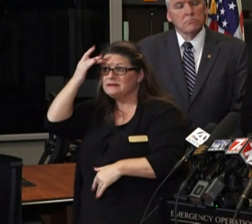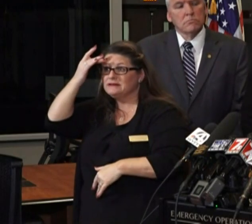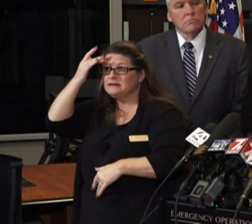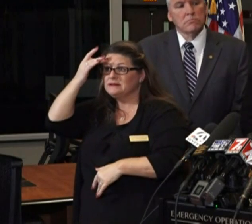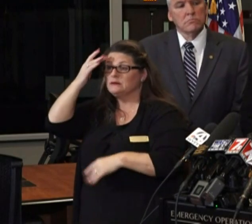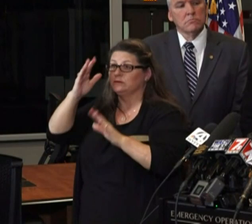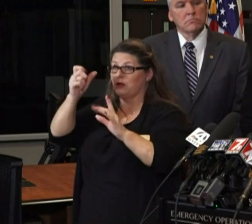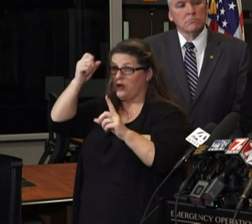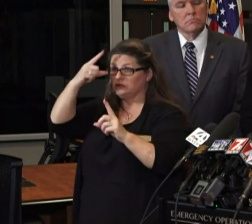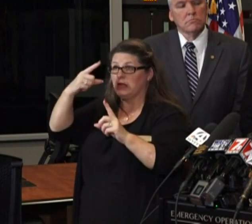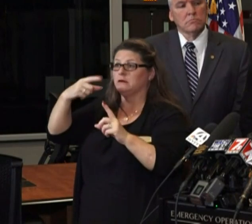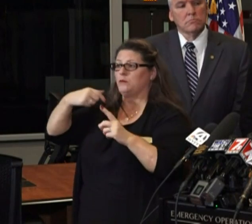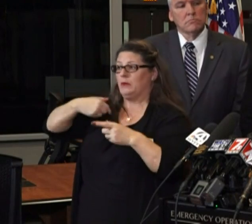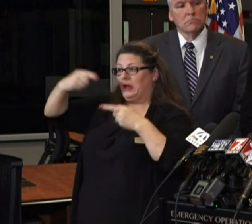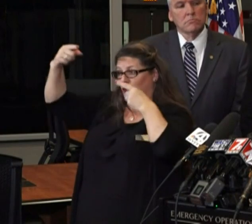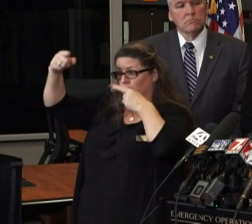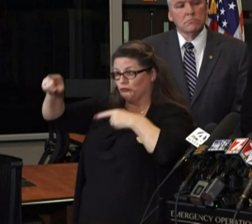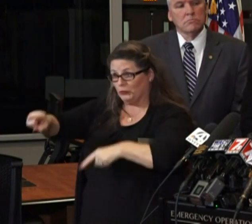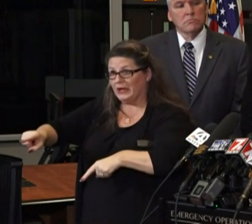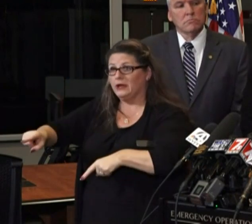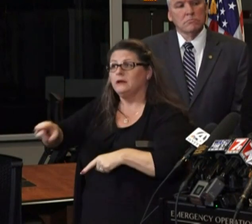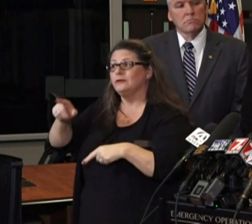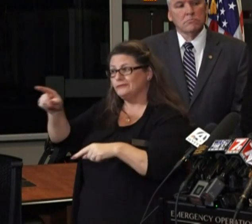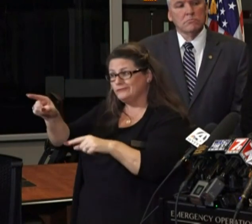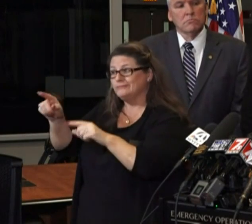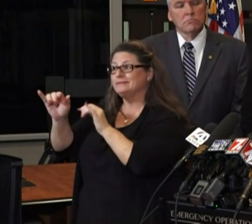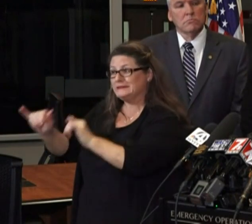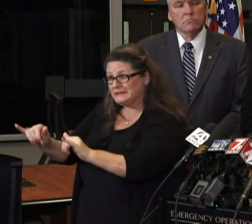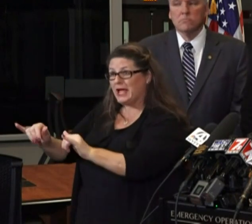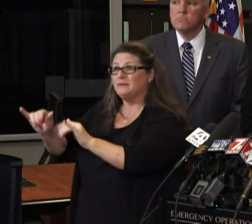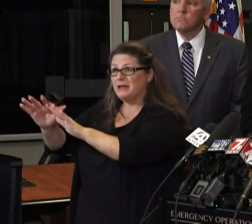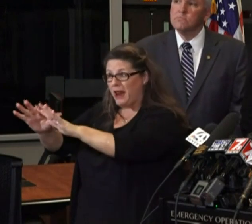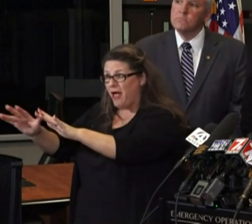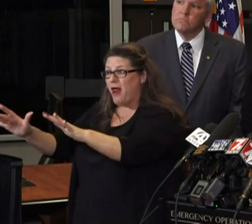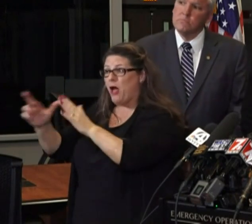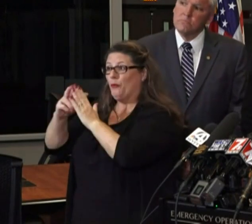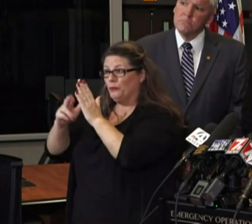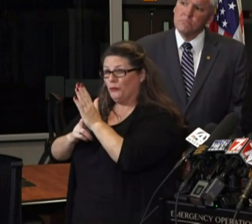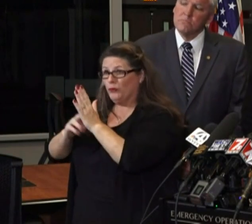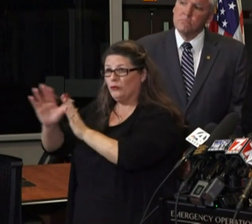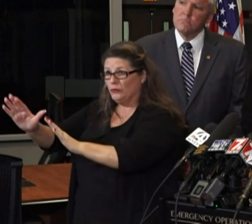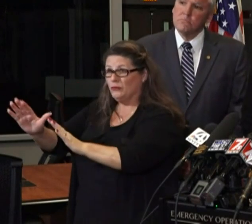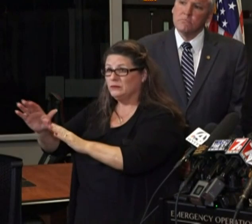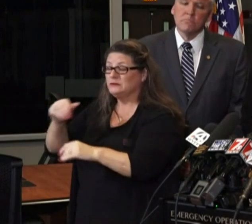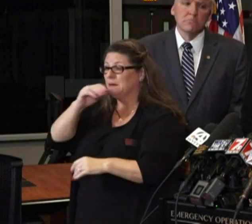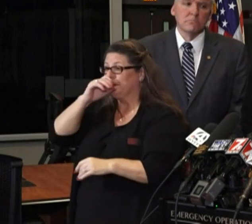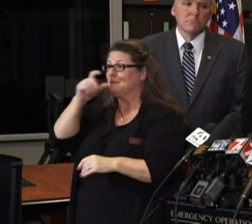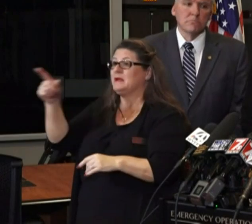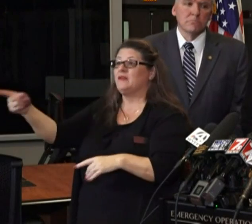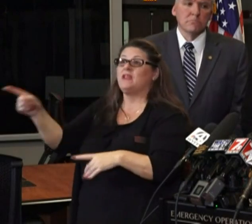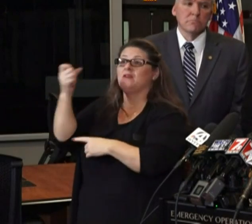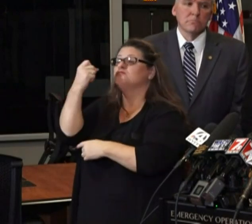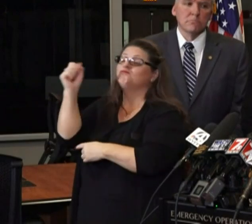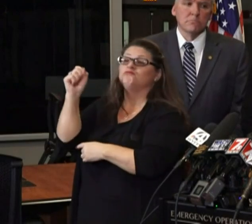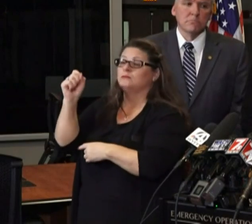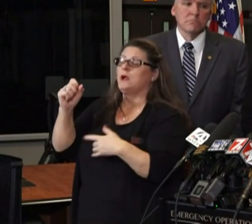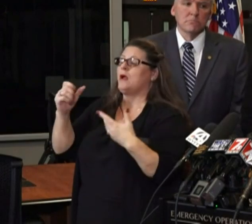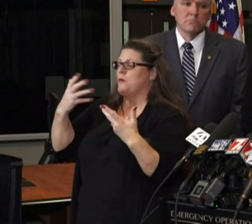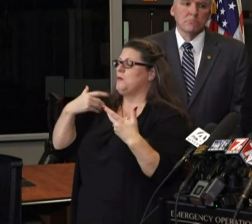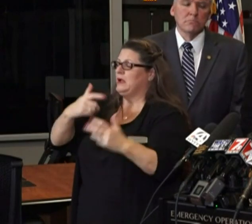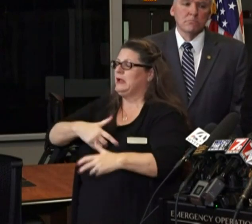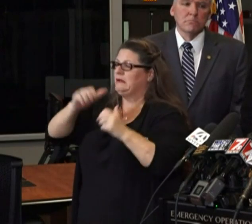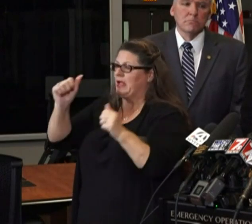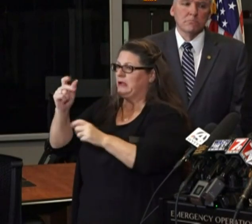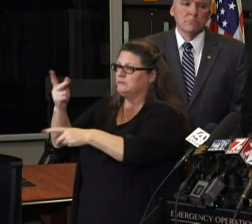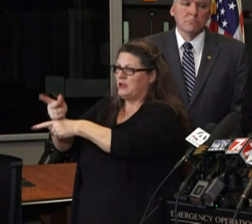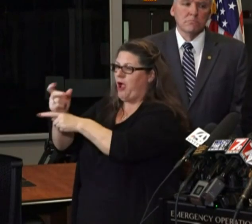this is through an agreement, and if they violate that agreement, then we can impose more stringent measures. But we have ways